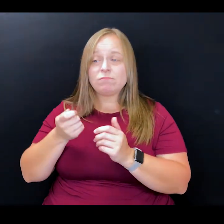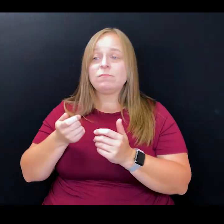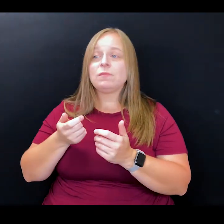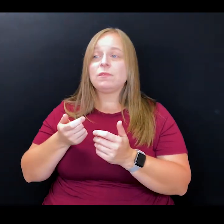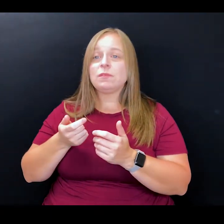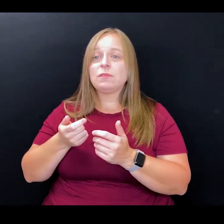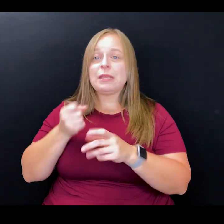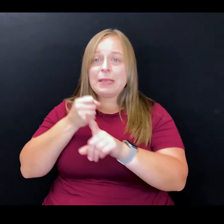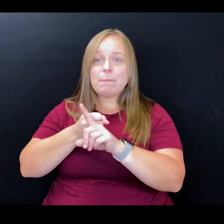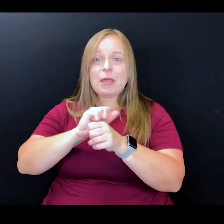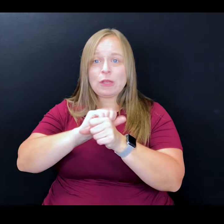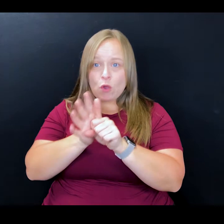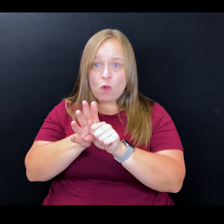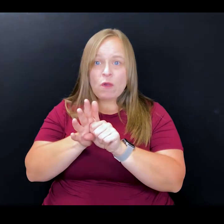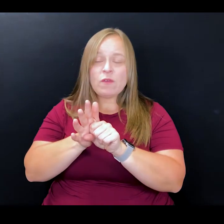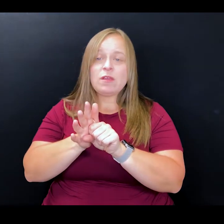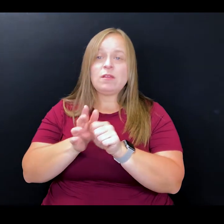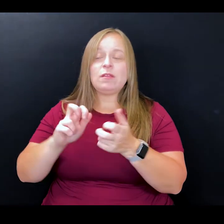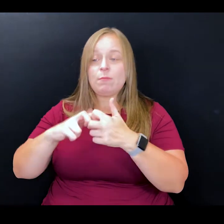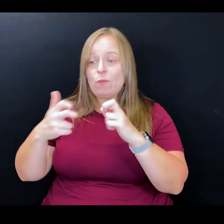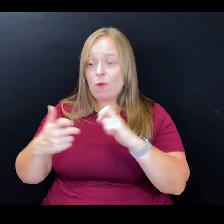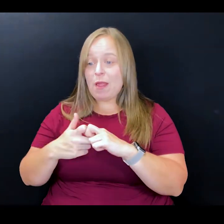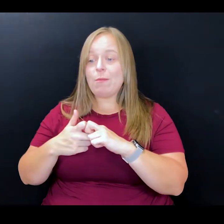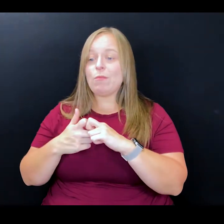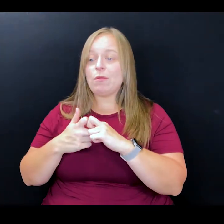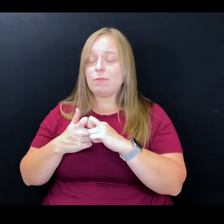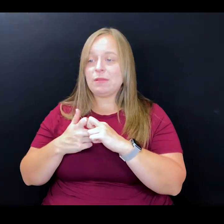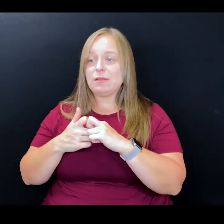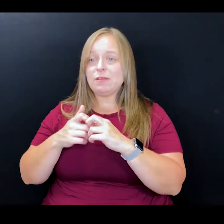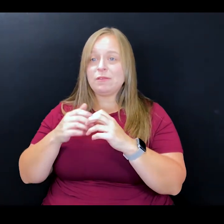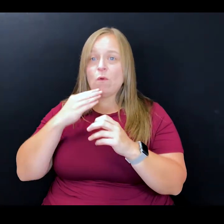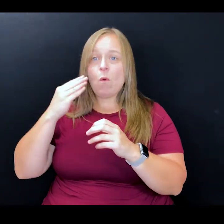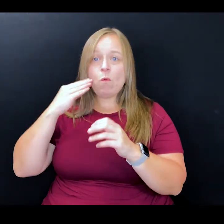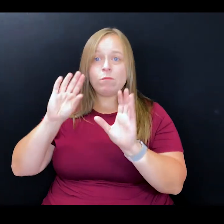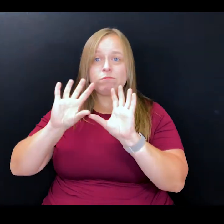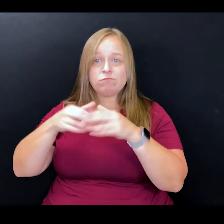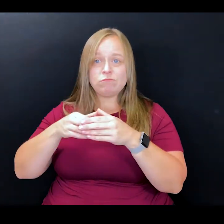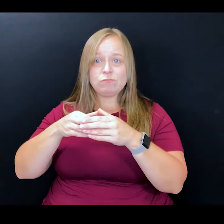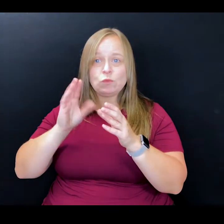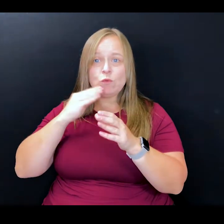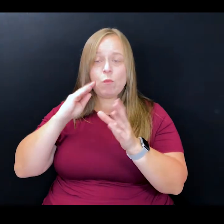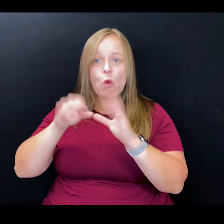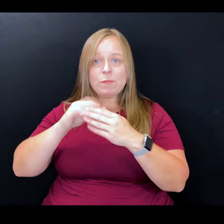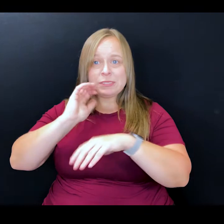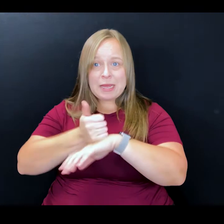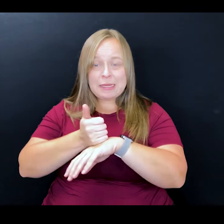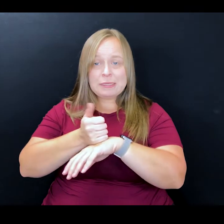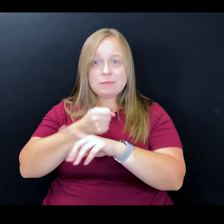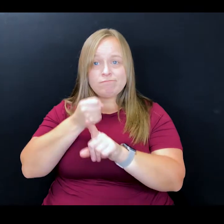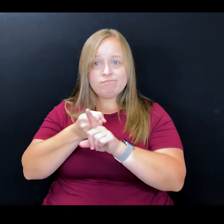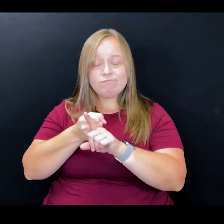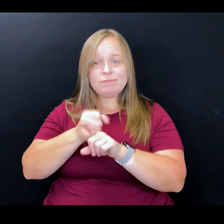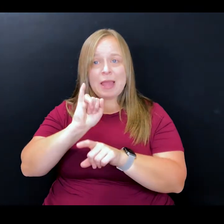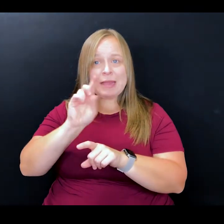regarding the impact of COVID, the problems of congregate care, especially in